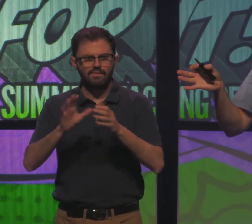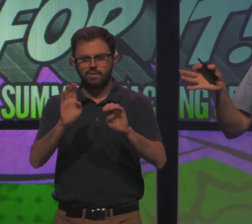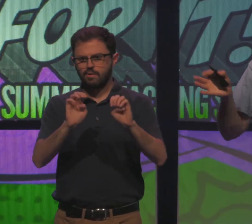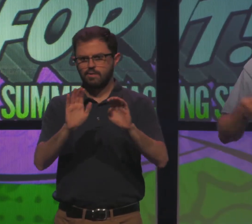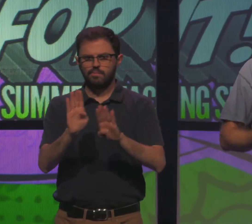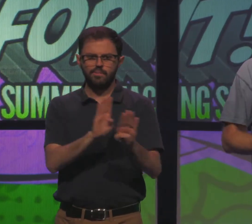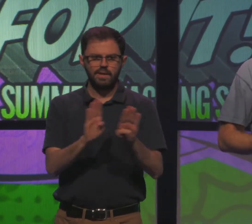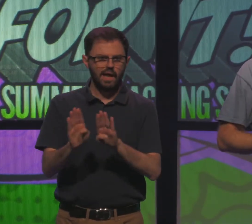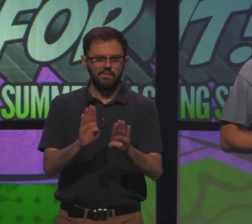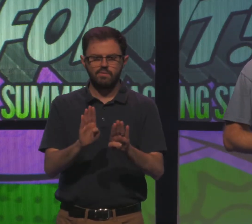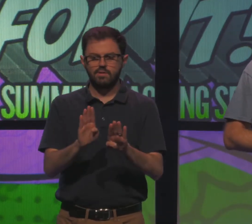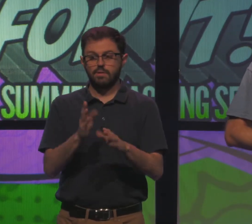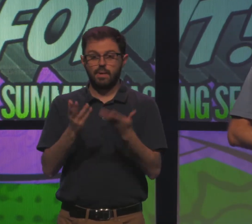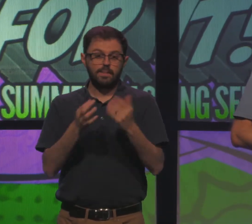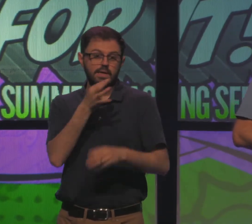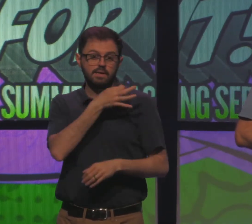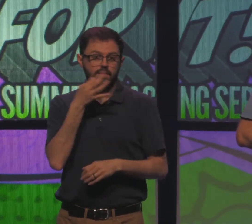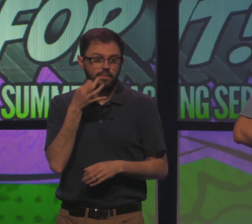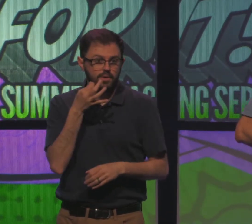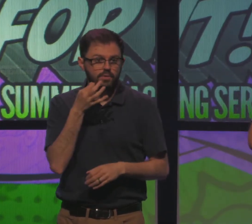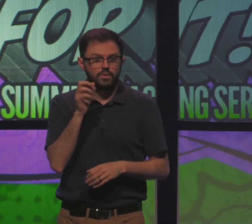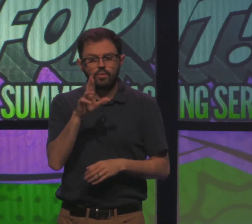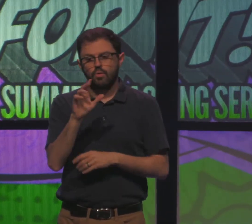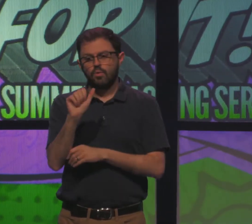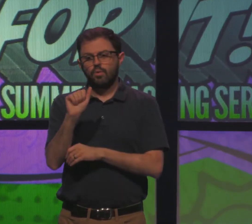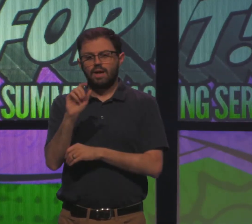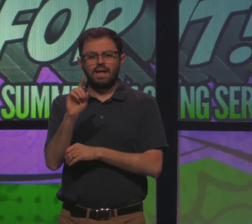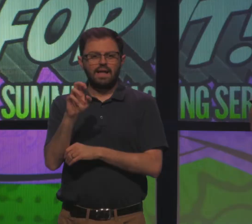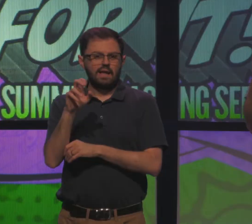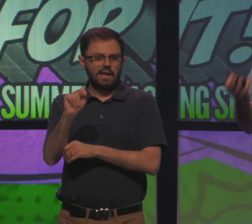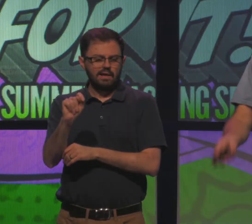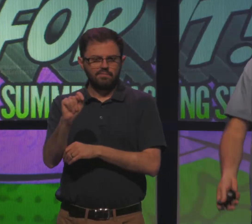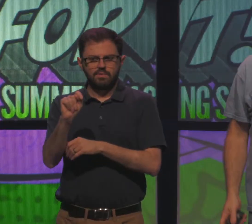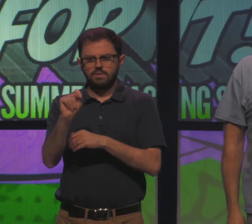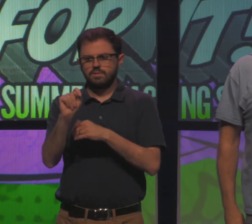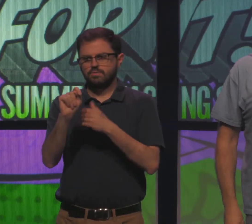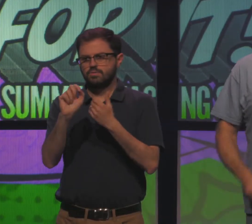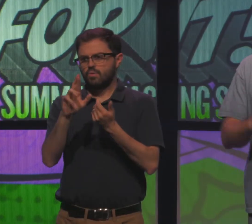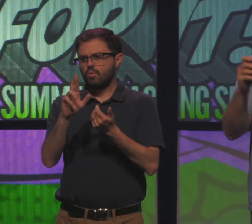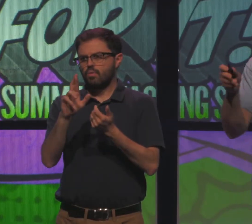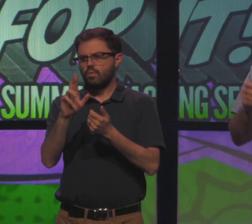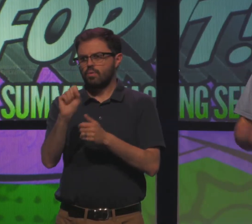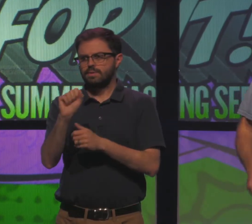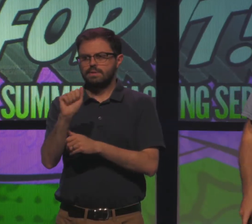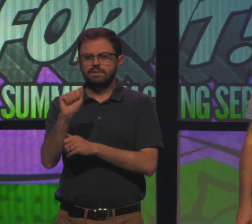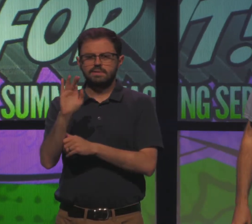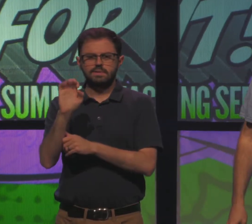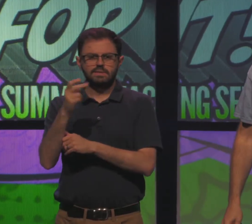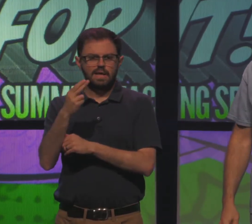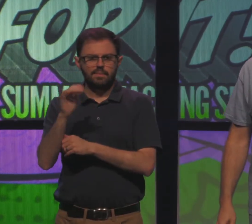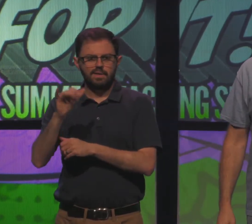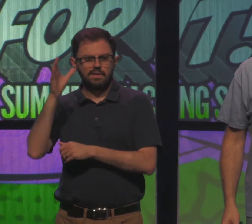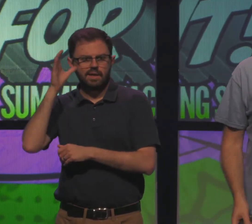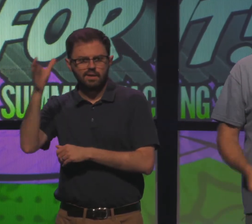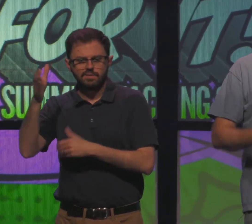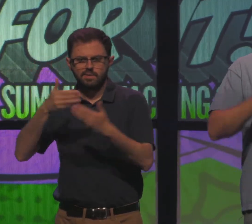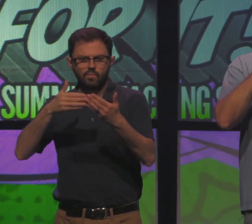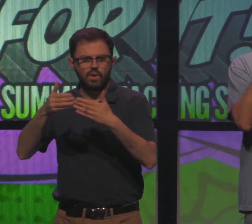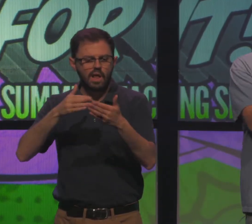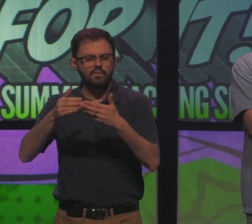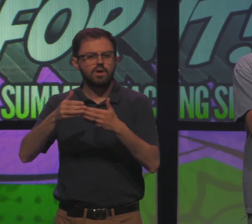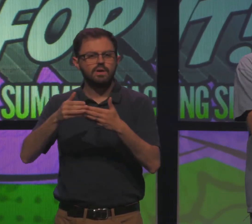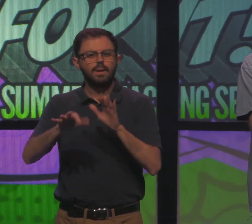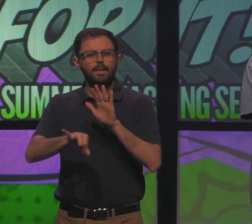communion. Maybe it's the Advent season that's coming up. Maybe it's the idea of a Sabbath, whatever it might be. Maybe it's service in the community.